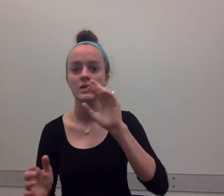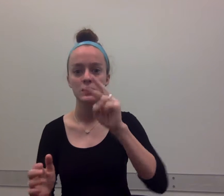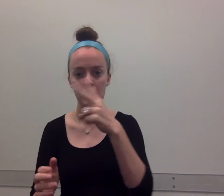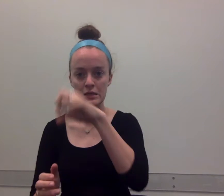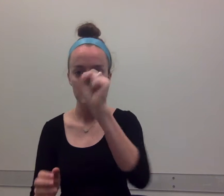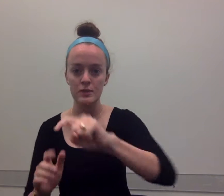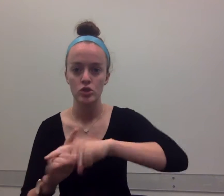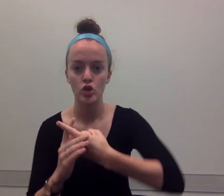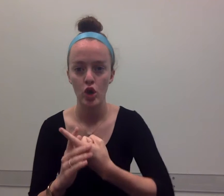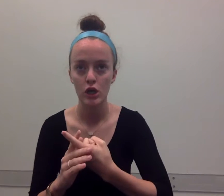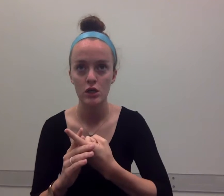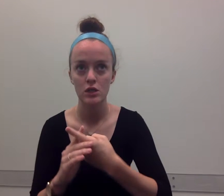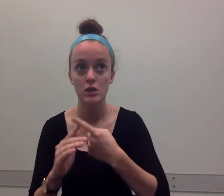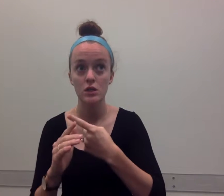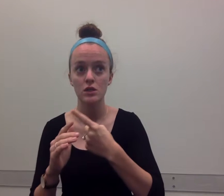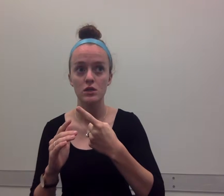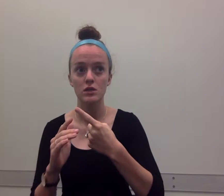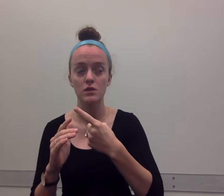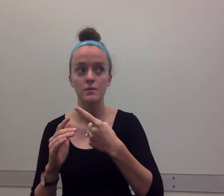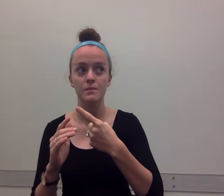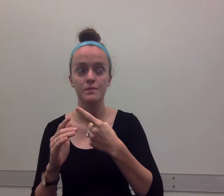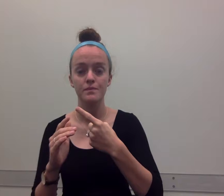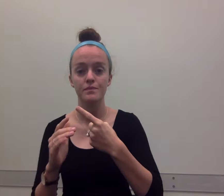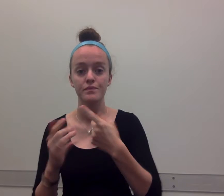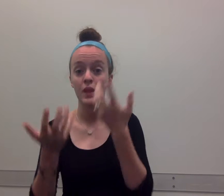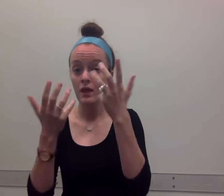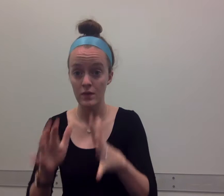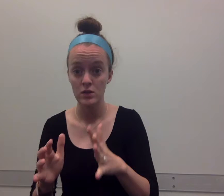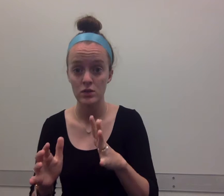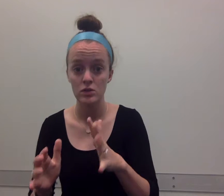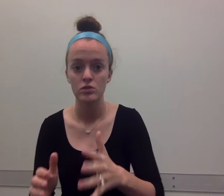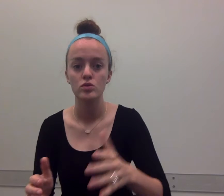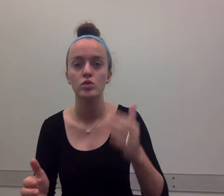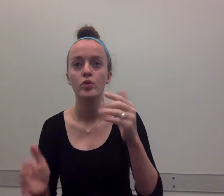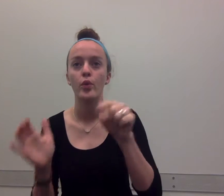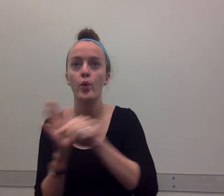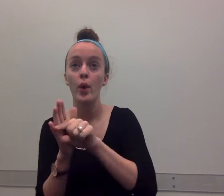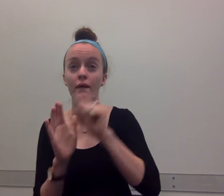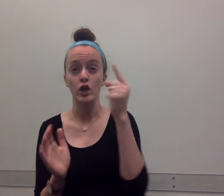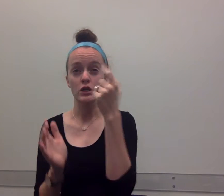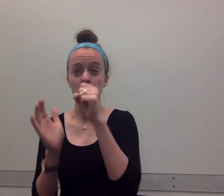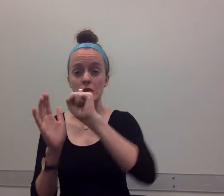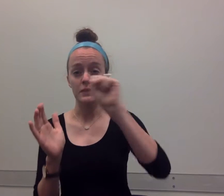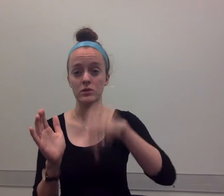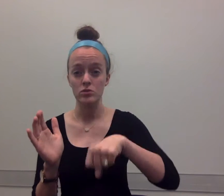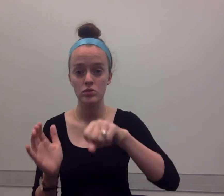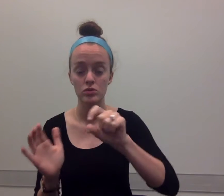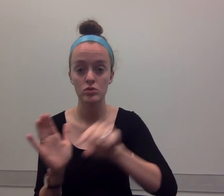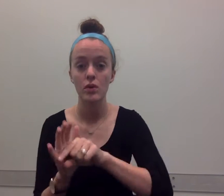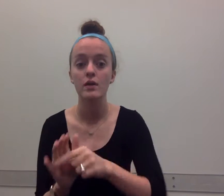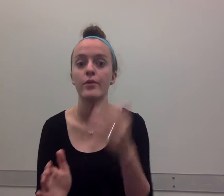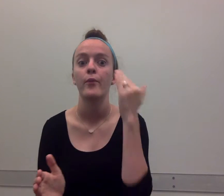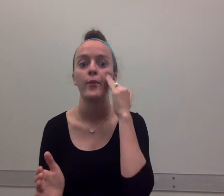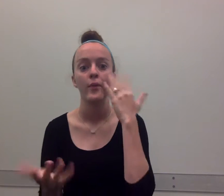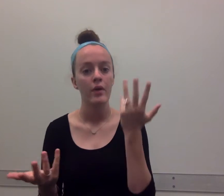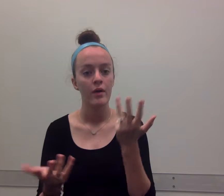second semester before we even find out our grades from our first semester. But once you make it through that first semester, it's easier. You cope with the pressure. You